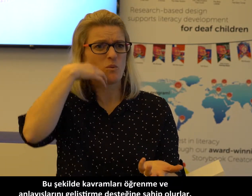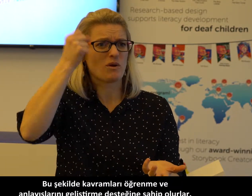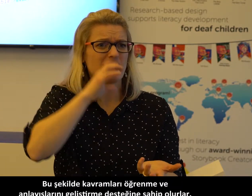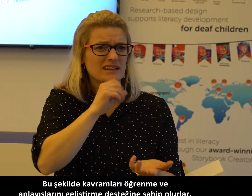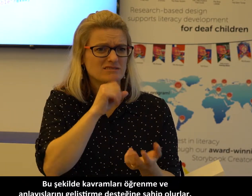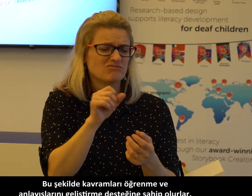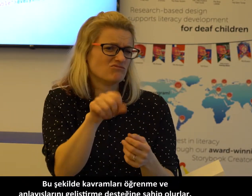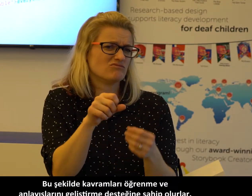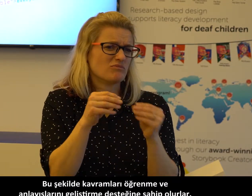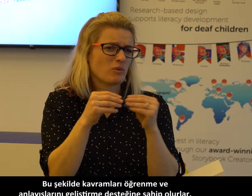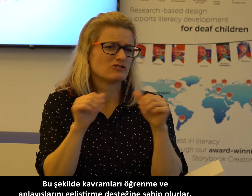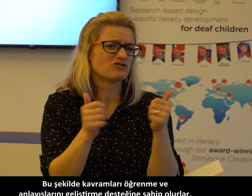concepts and develop their understanding.